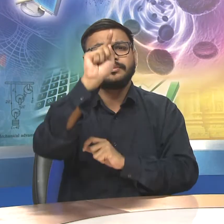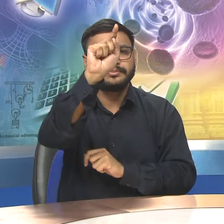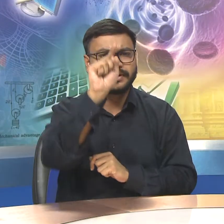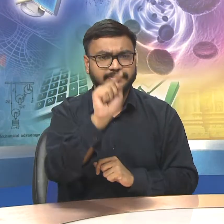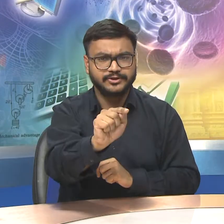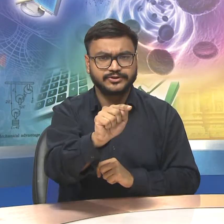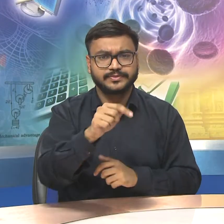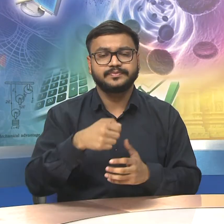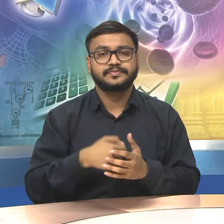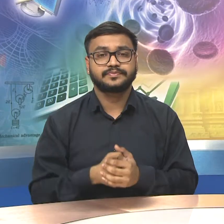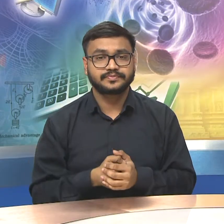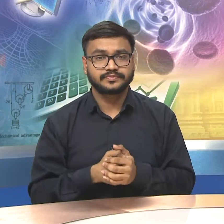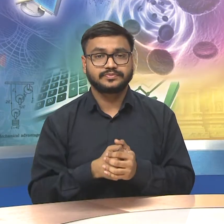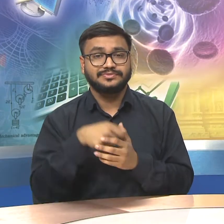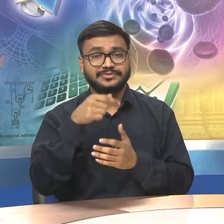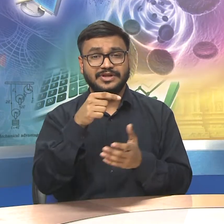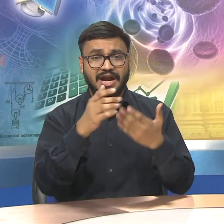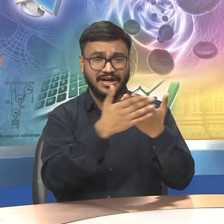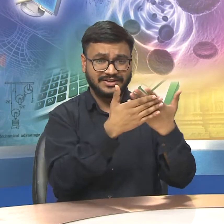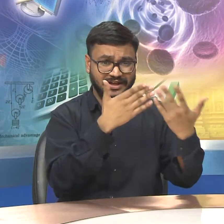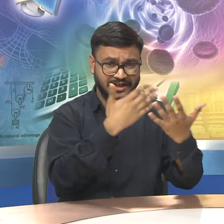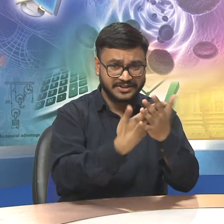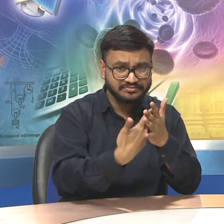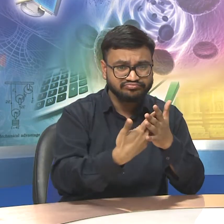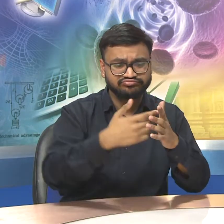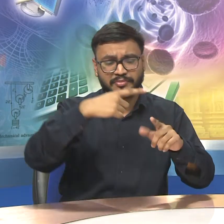After studying this lesson, learner